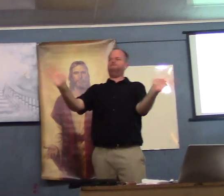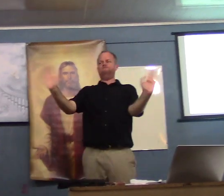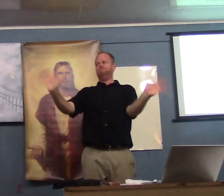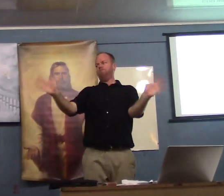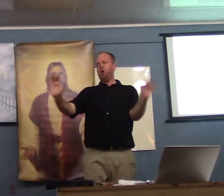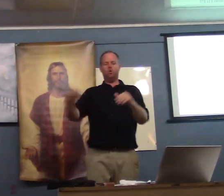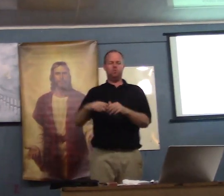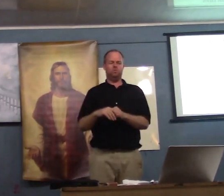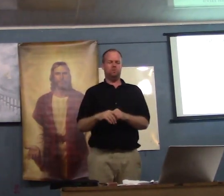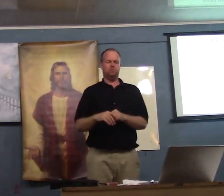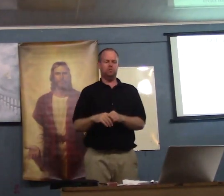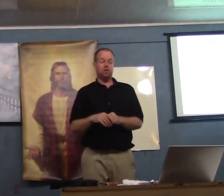in.